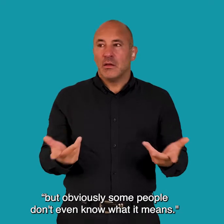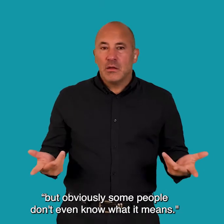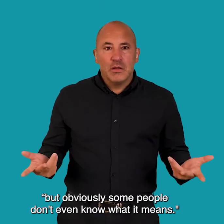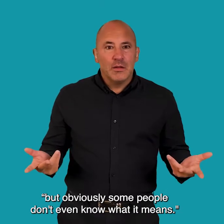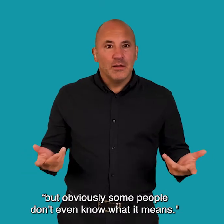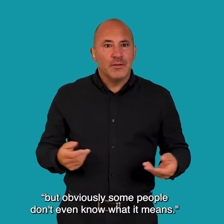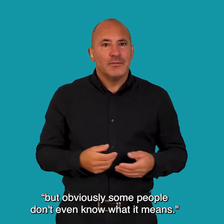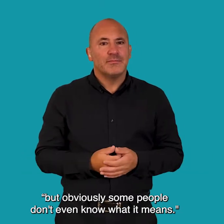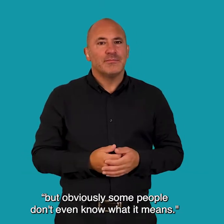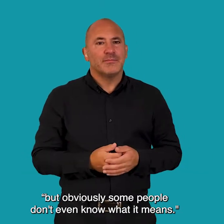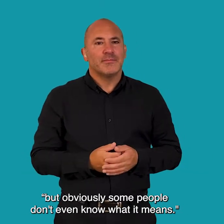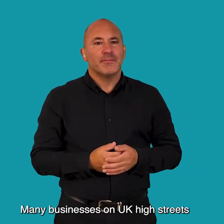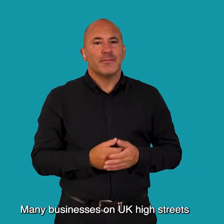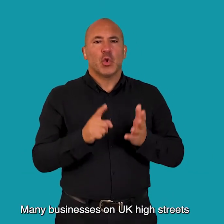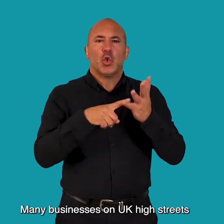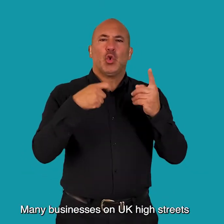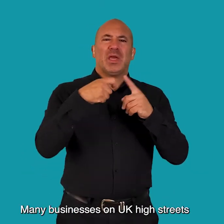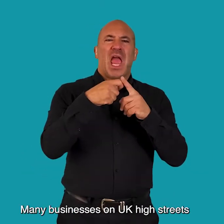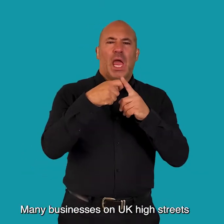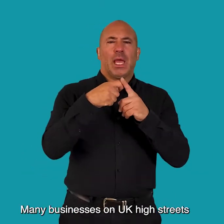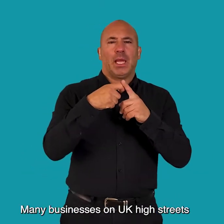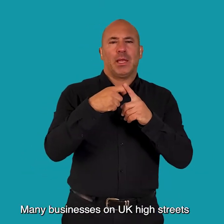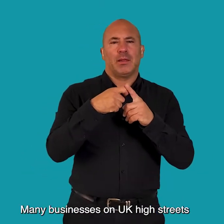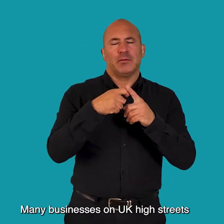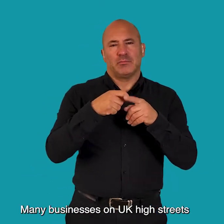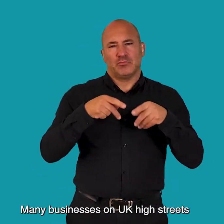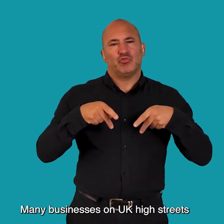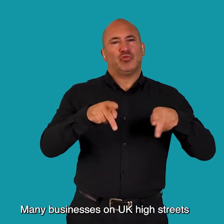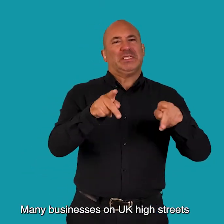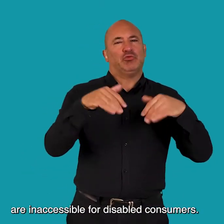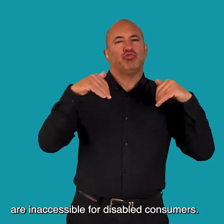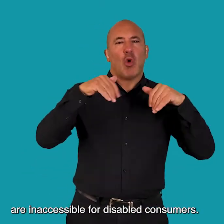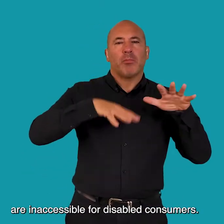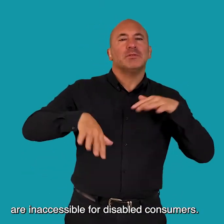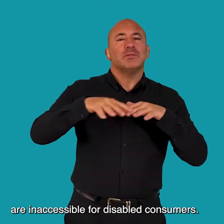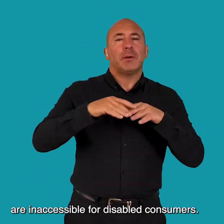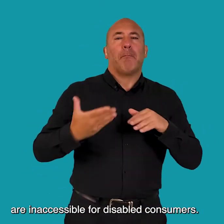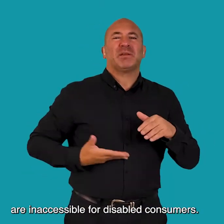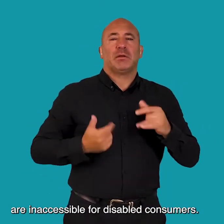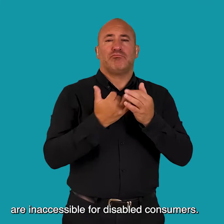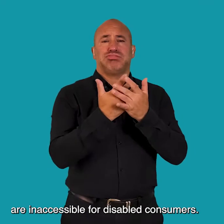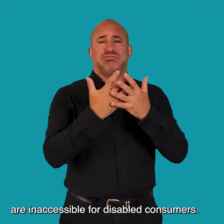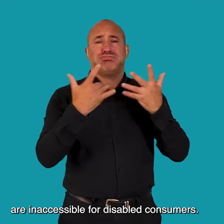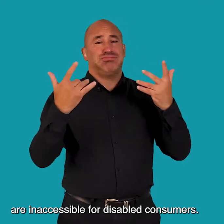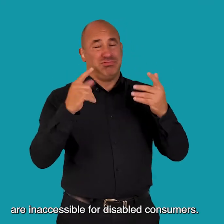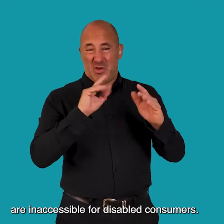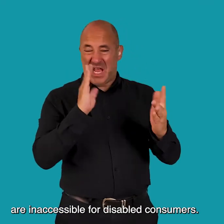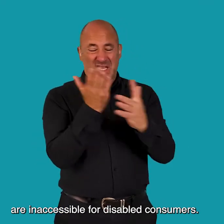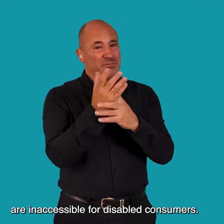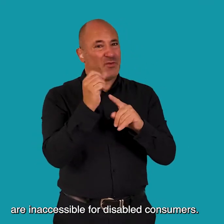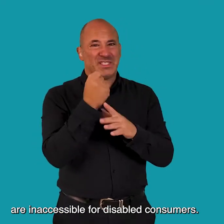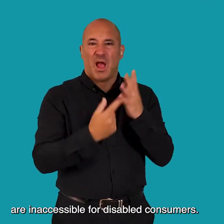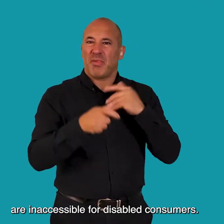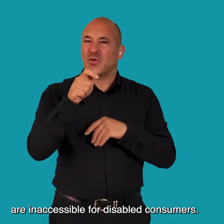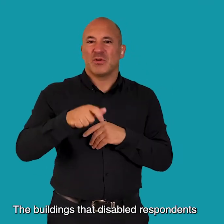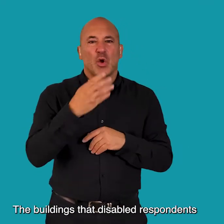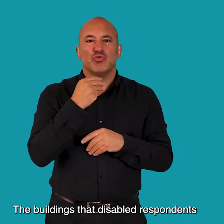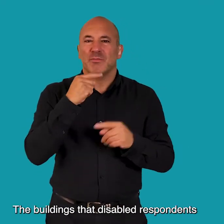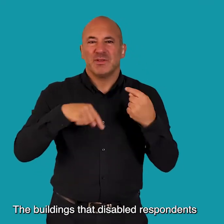means." Many businesses on UK high streets are inaccessible for disabled consumers. The buildings